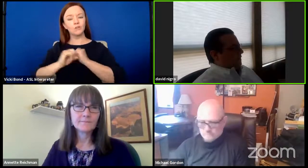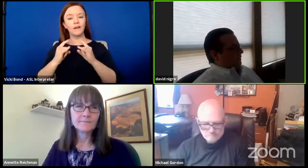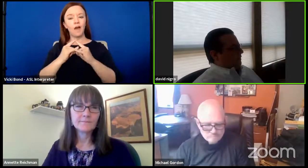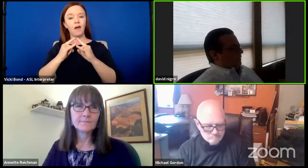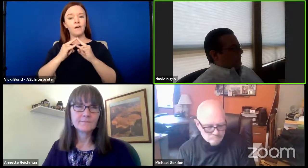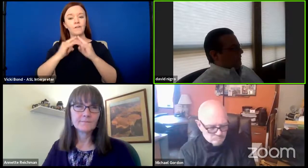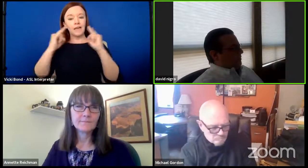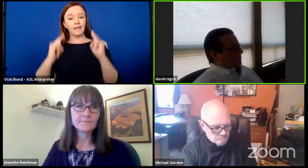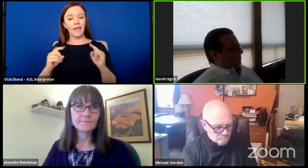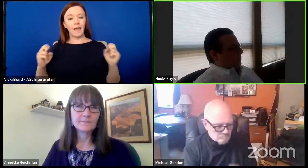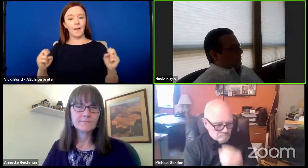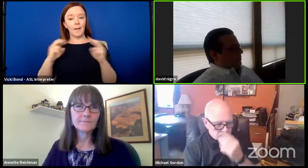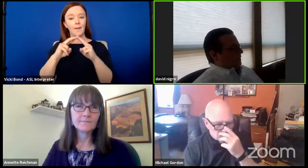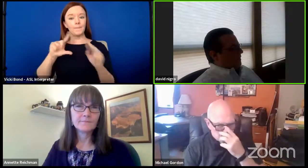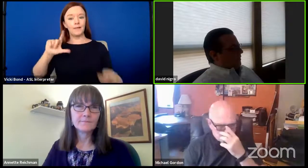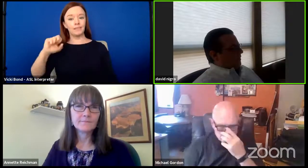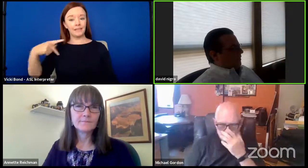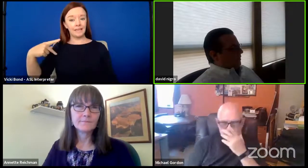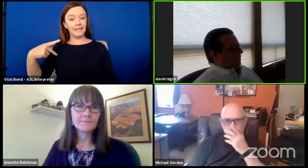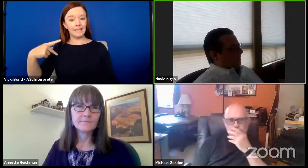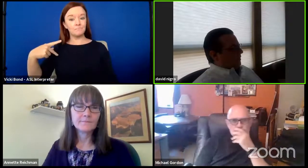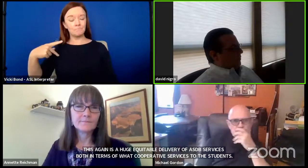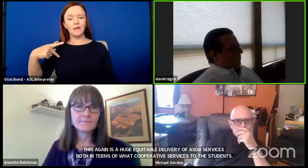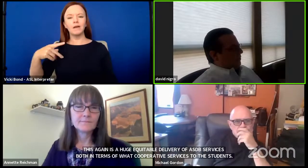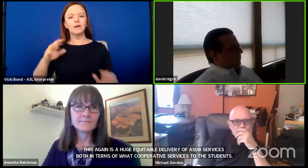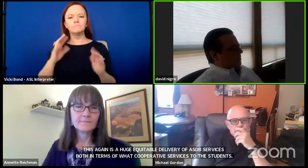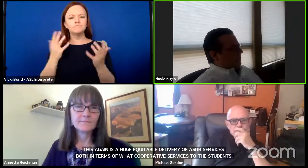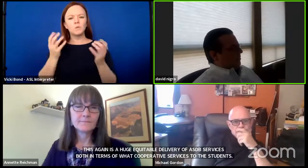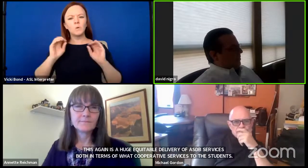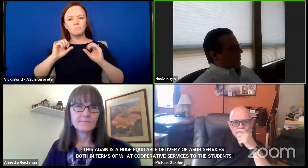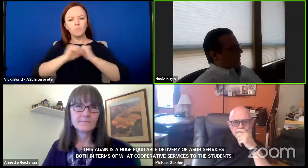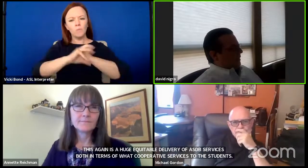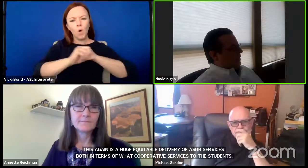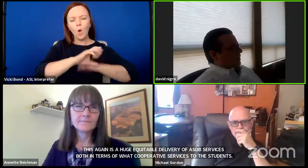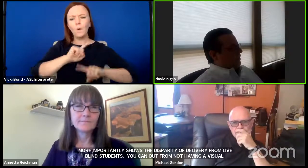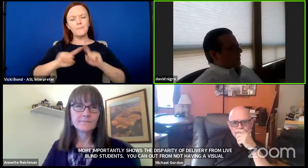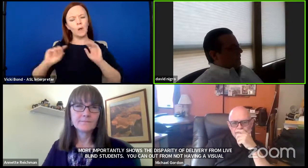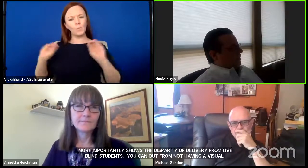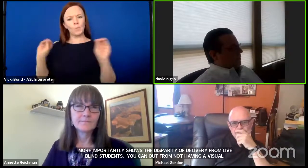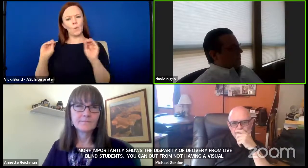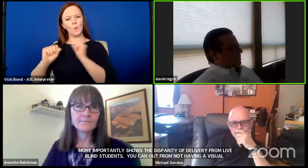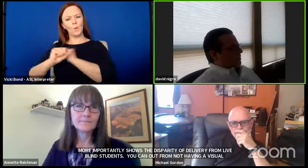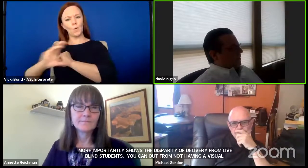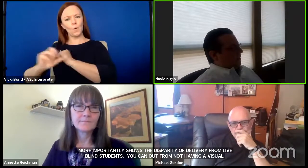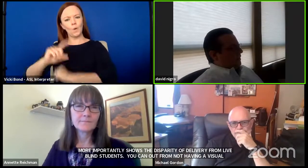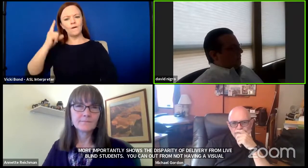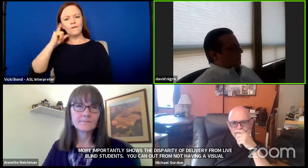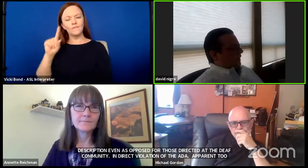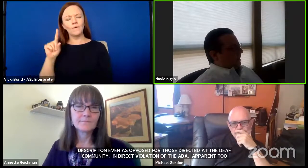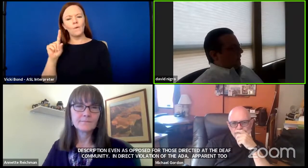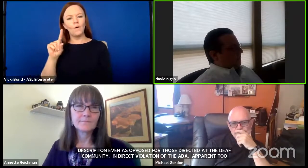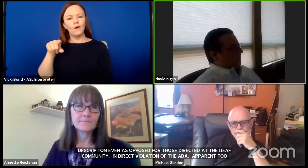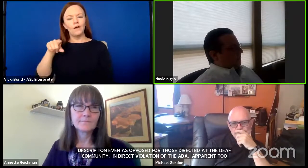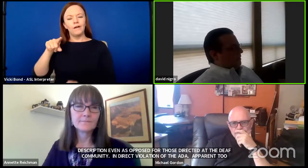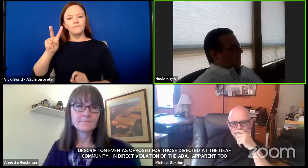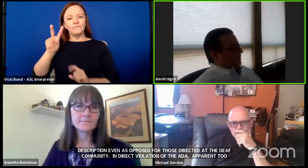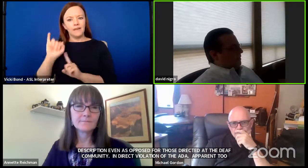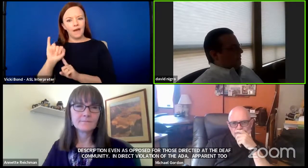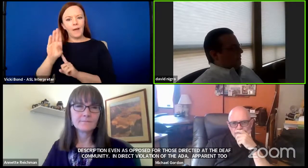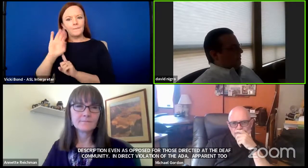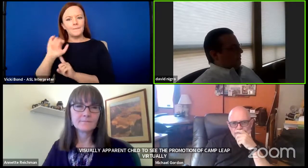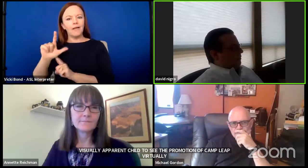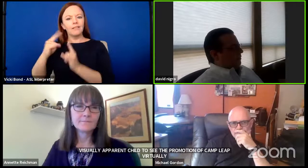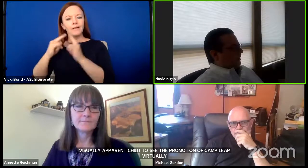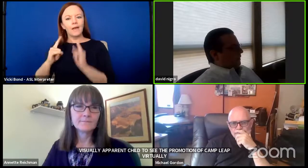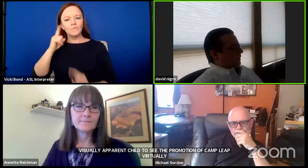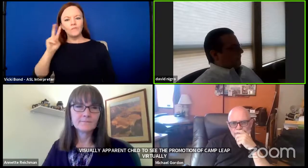no attention, not a single promotion was given to the Bell Camp for visually impaired, or the National Federation for the Blind convention that just